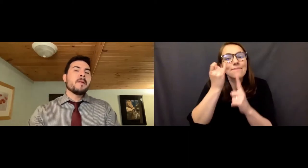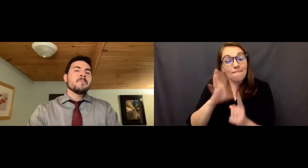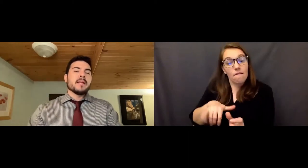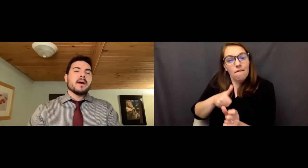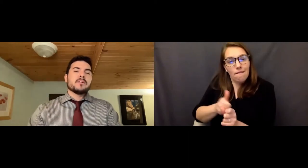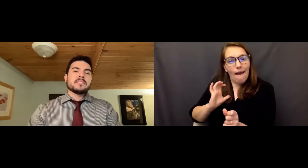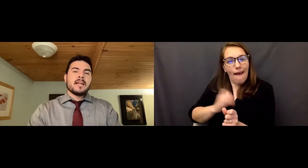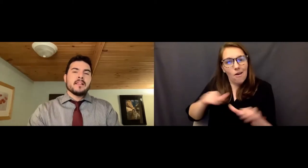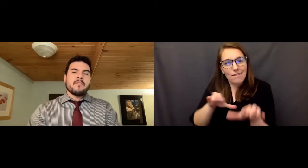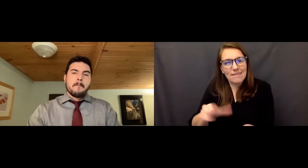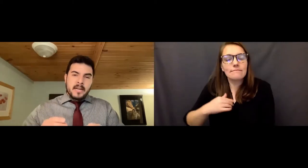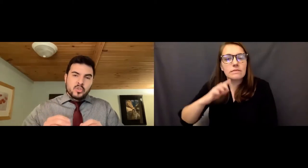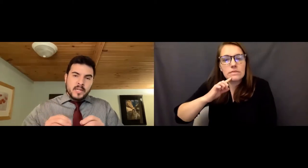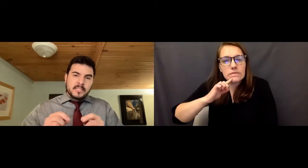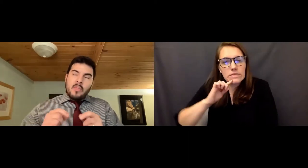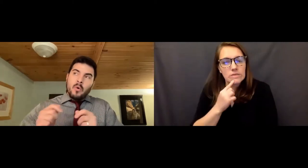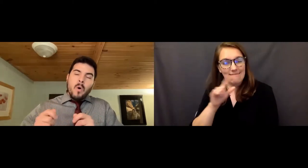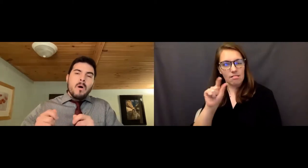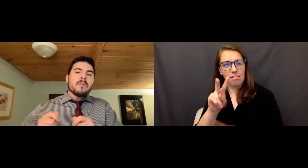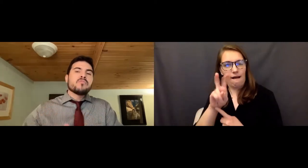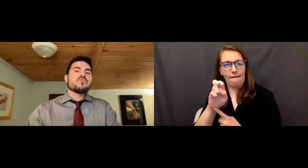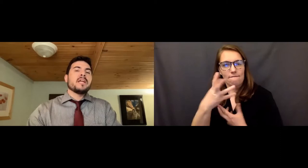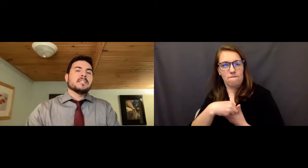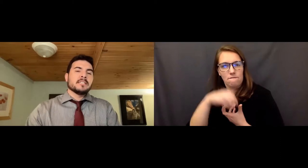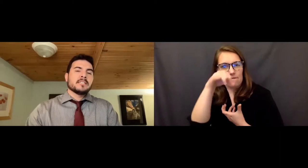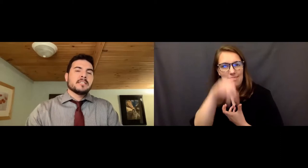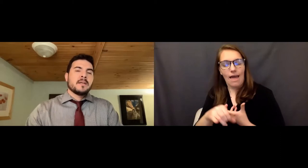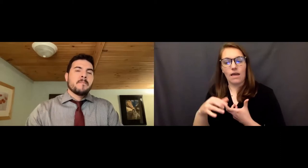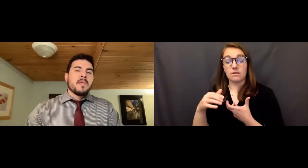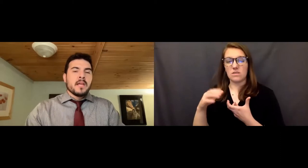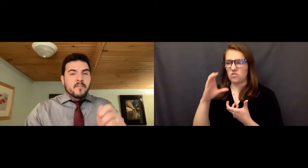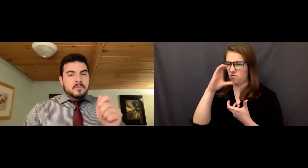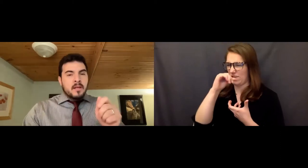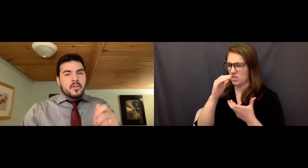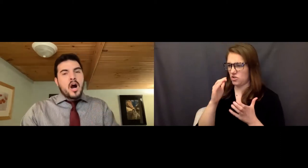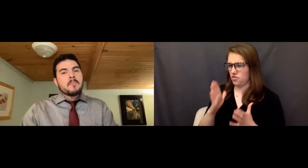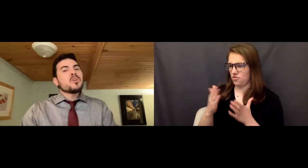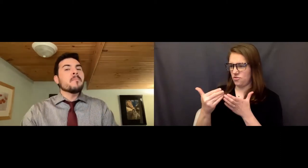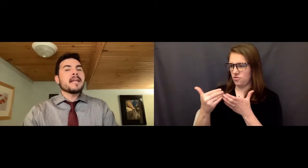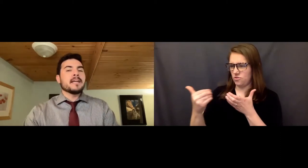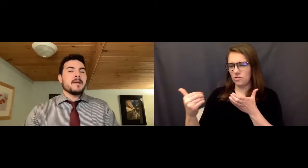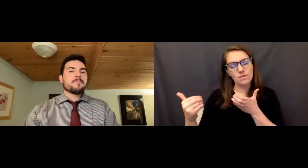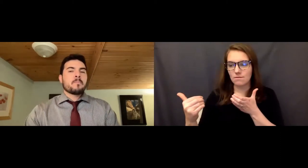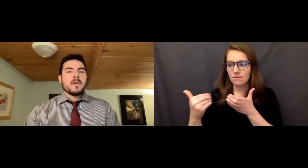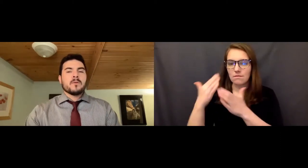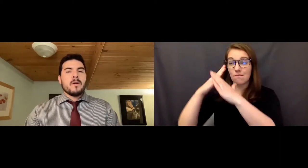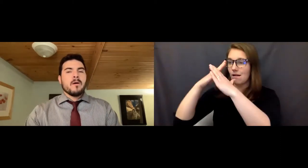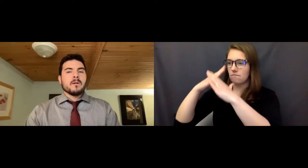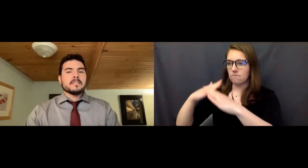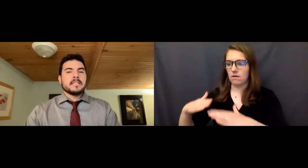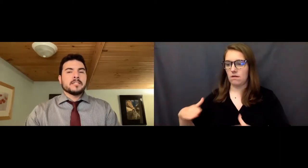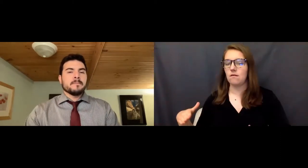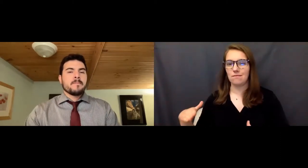sincere and understanding love that penetrates the wall of strangeness and affirms the common humanity